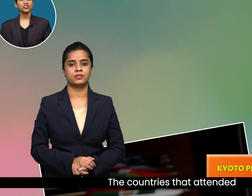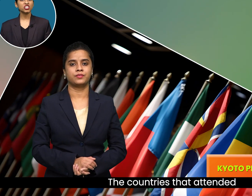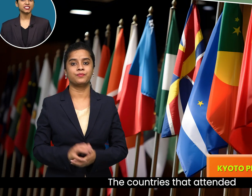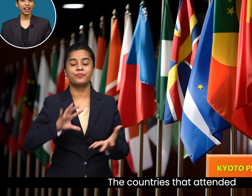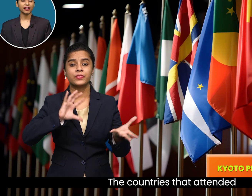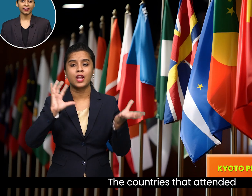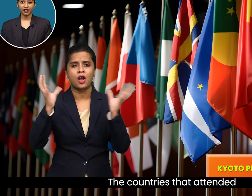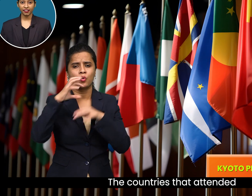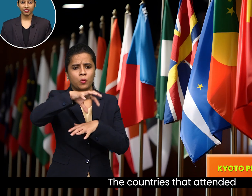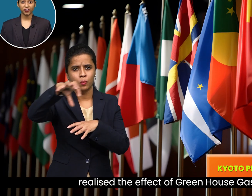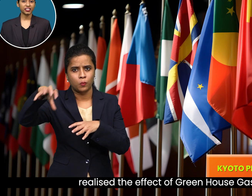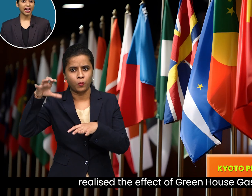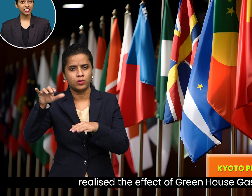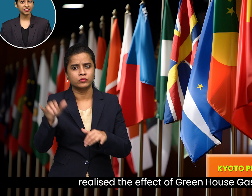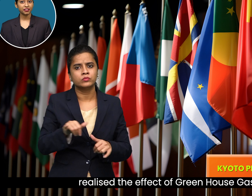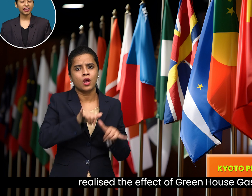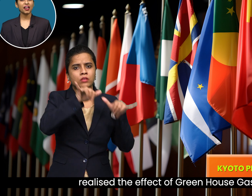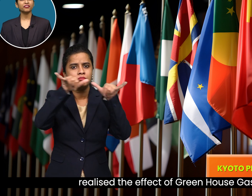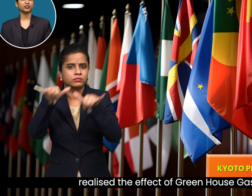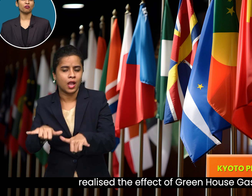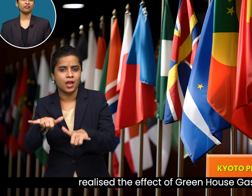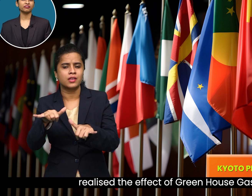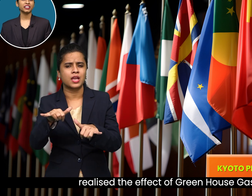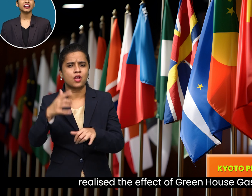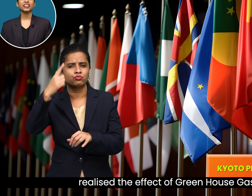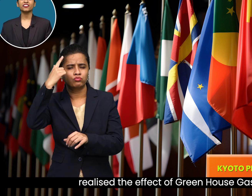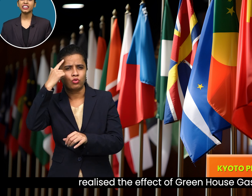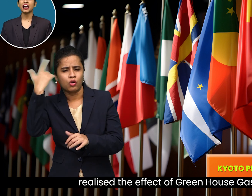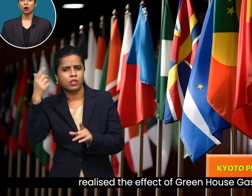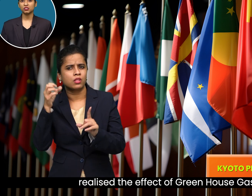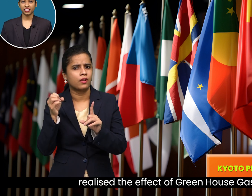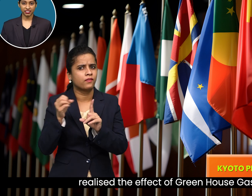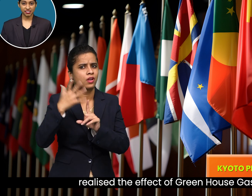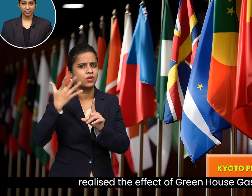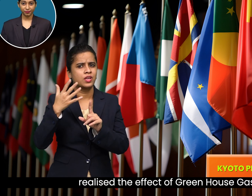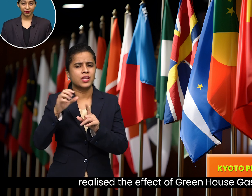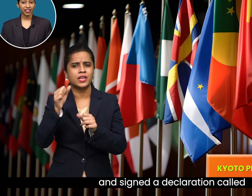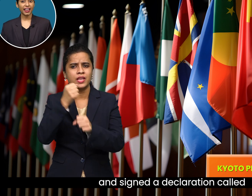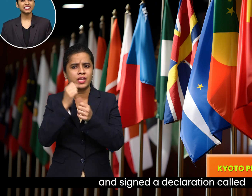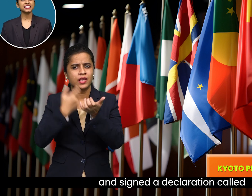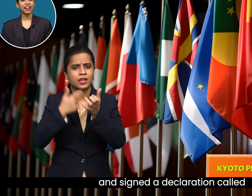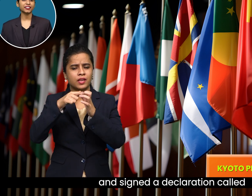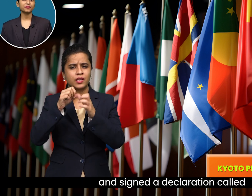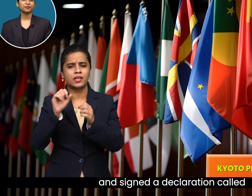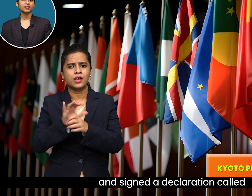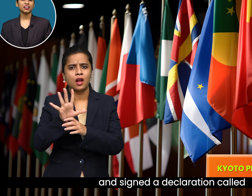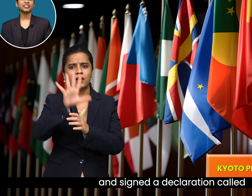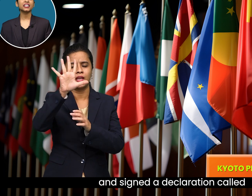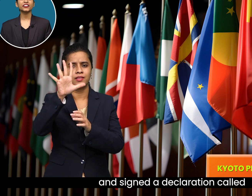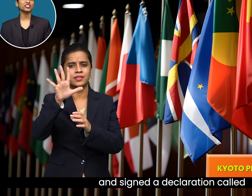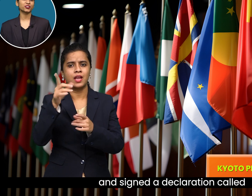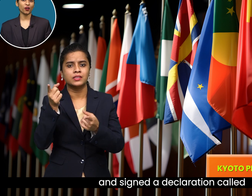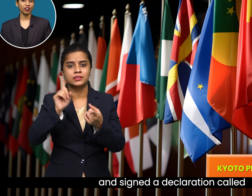The countries that attended realized the effect of greenhouse gases and signed